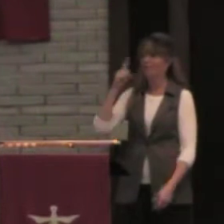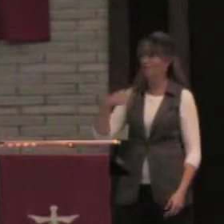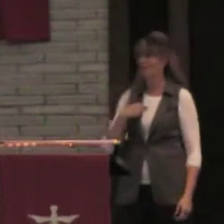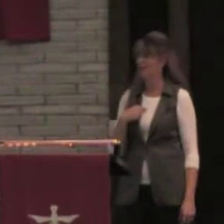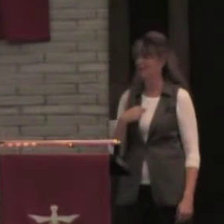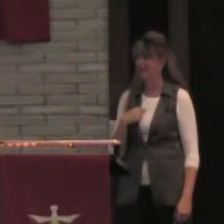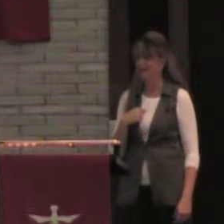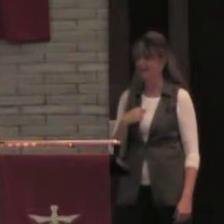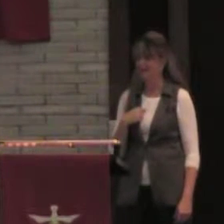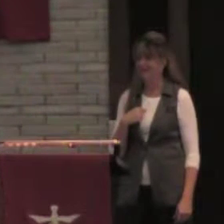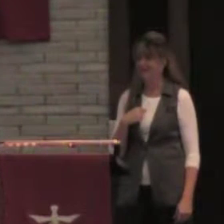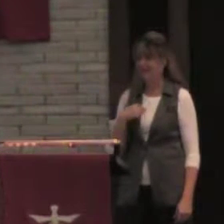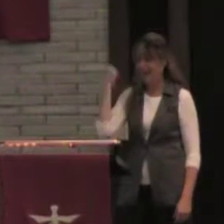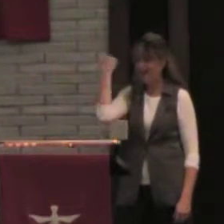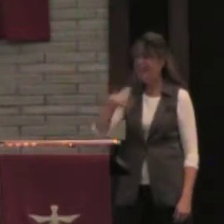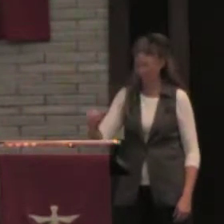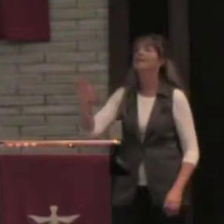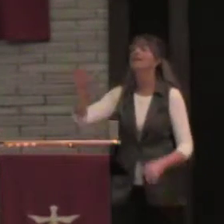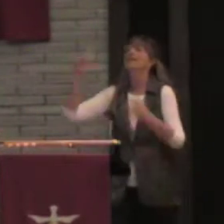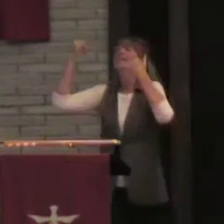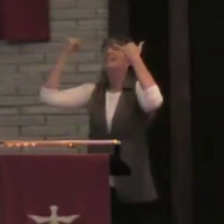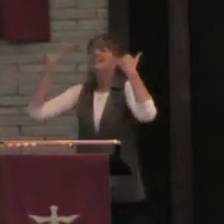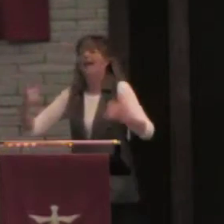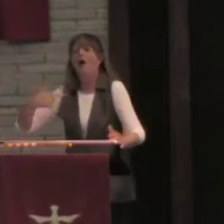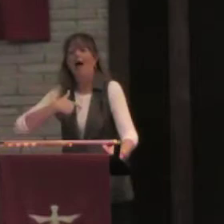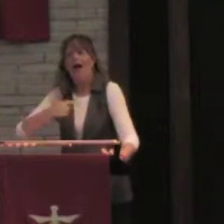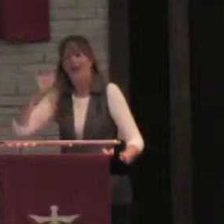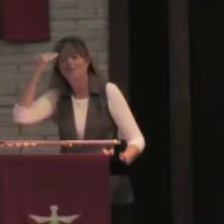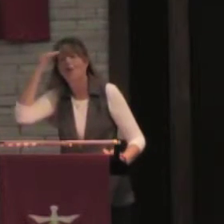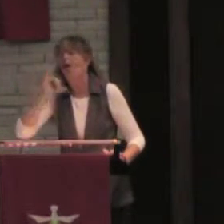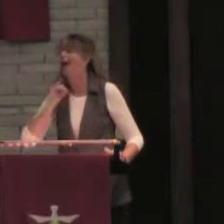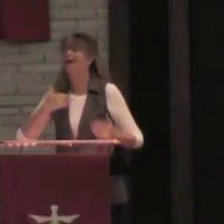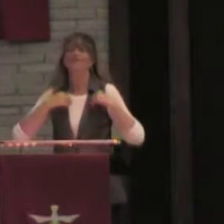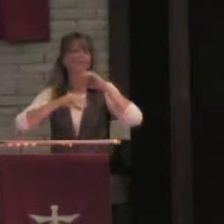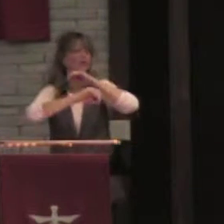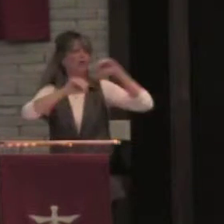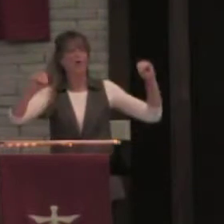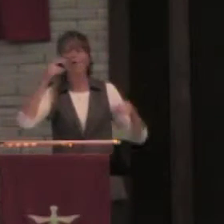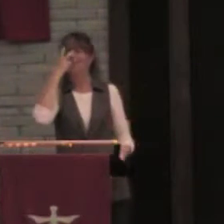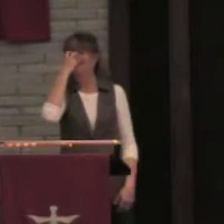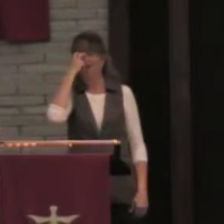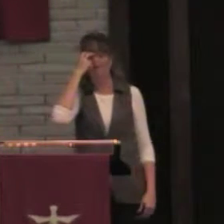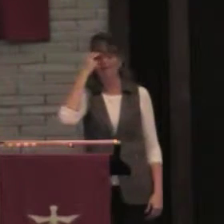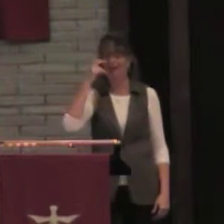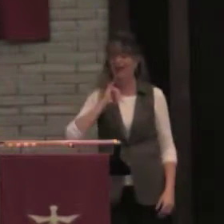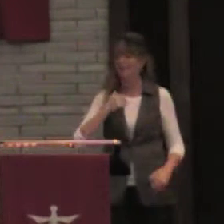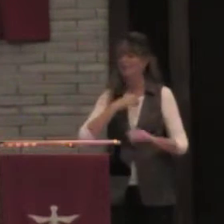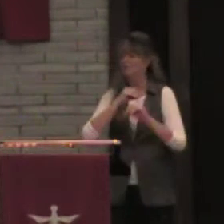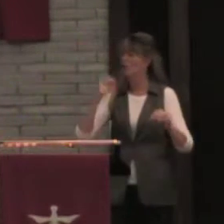is there anything too hard for me? Anything? So now I know I have